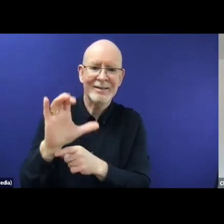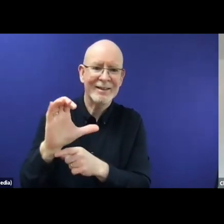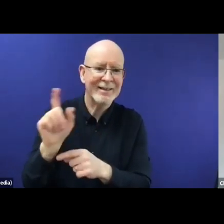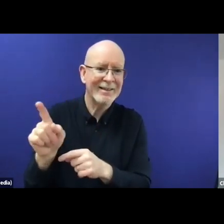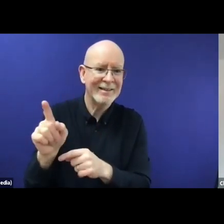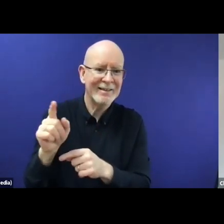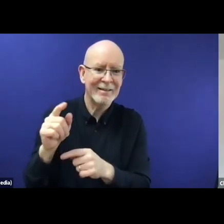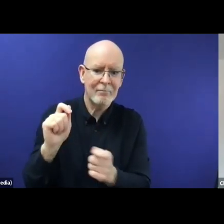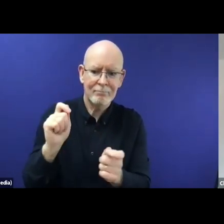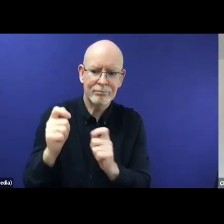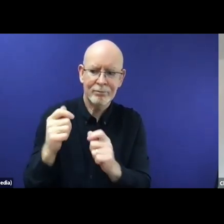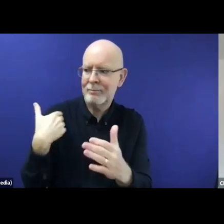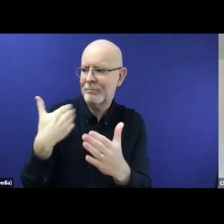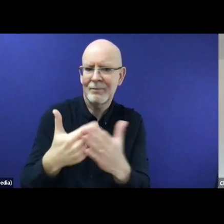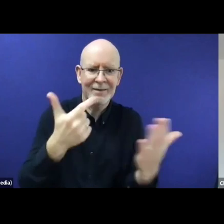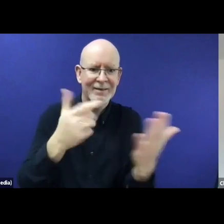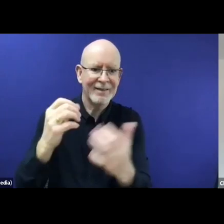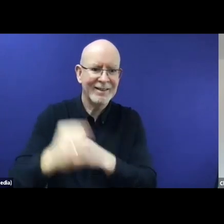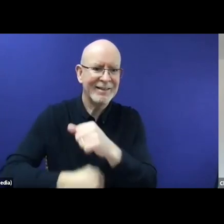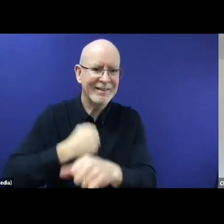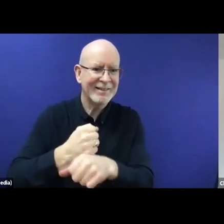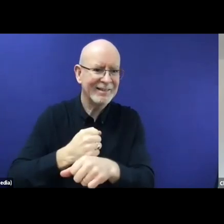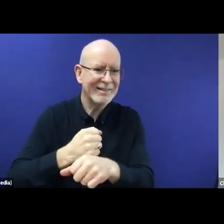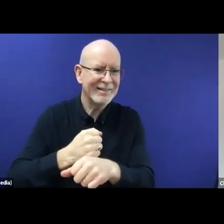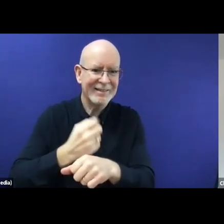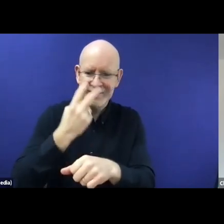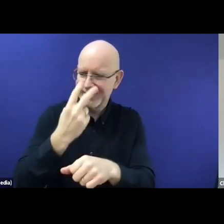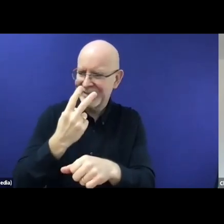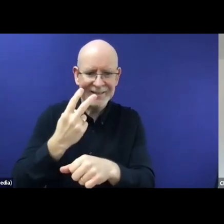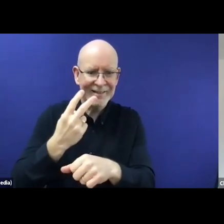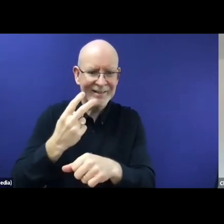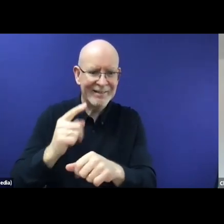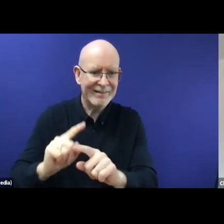is intrinsically linked. So much so that they have come to various official agreements over